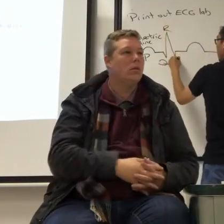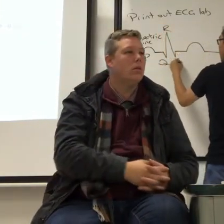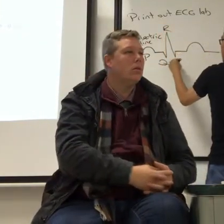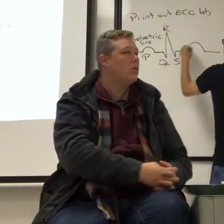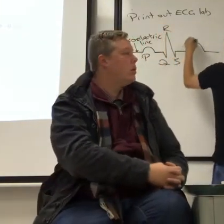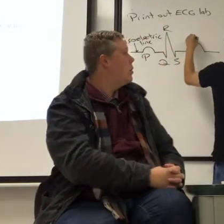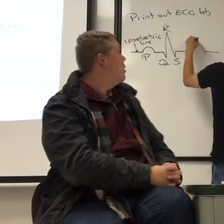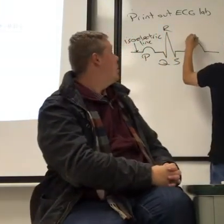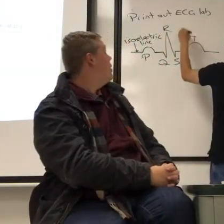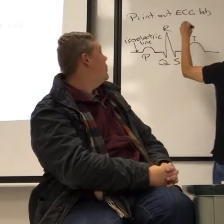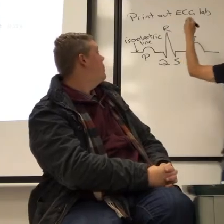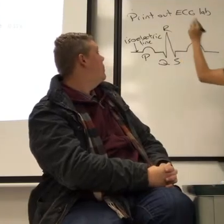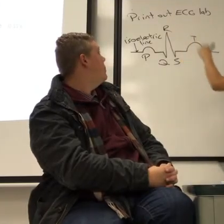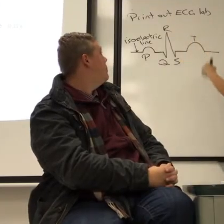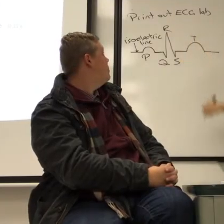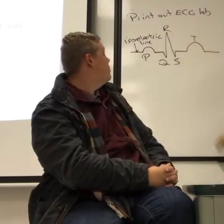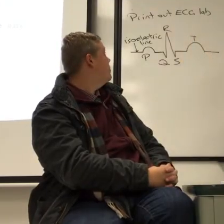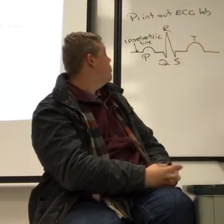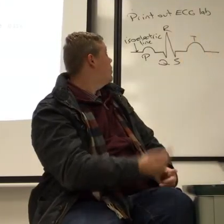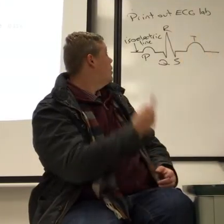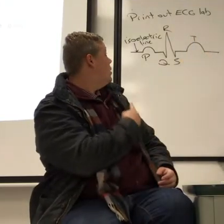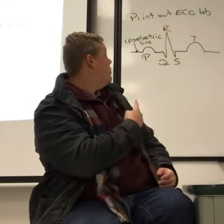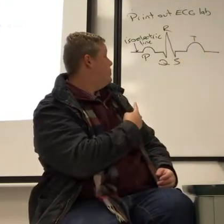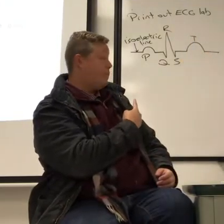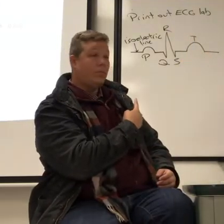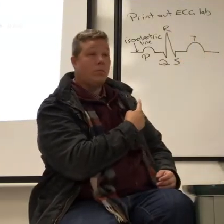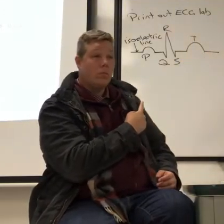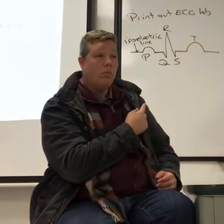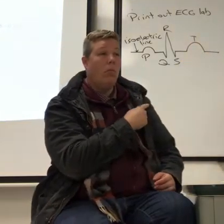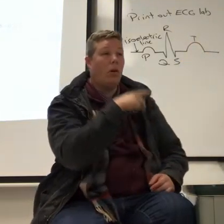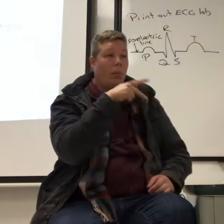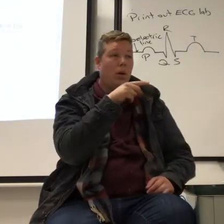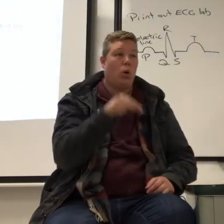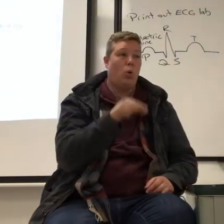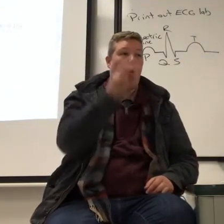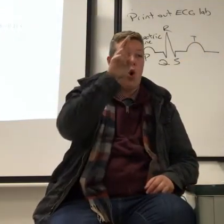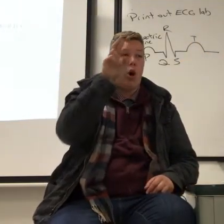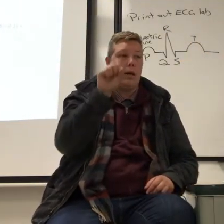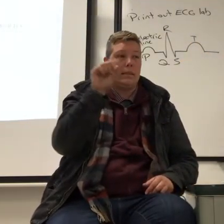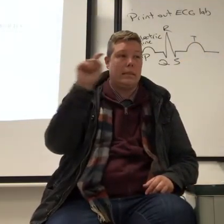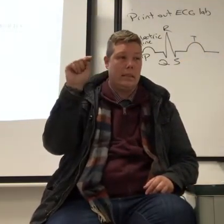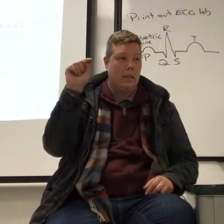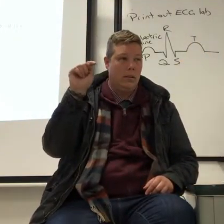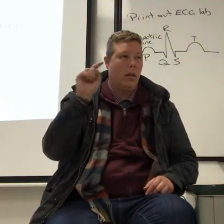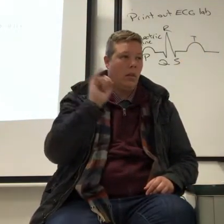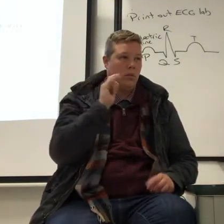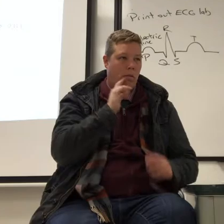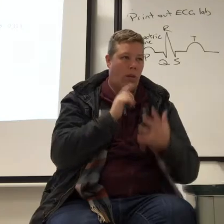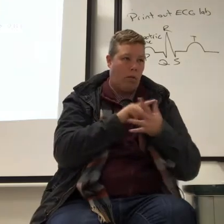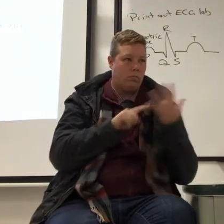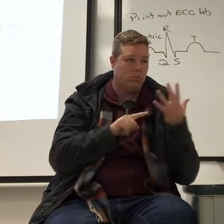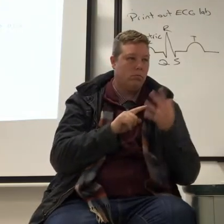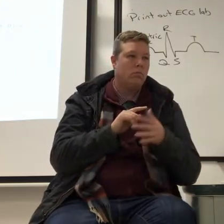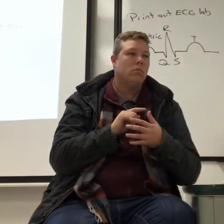R, S, T. So in simple letters for convention to label this ECG trace. In our case, lead